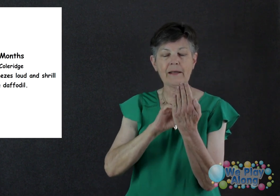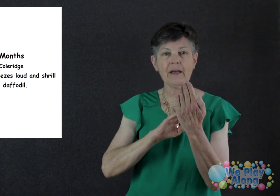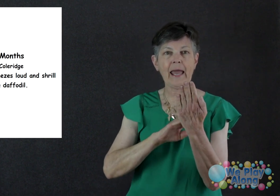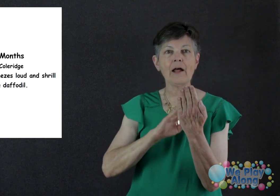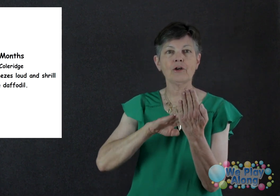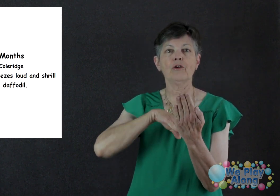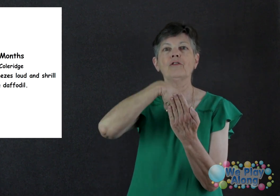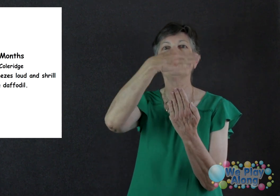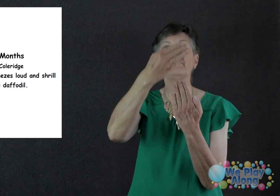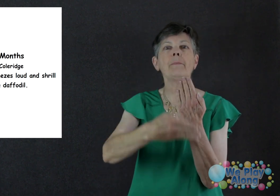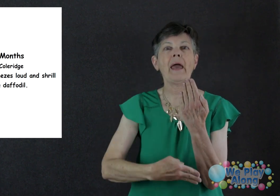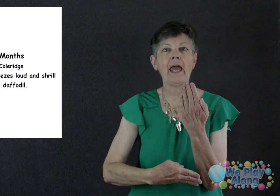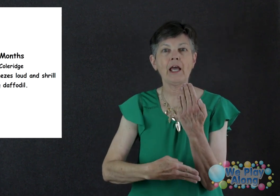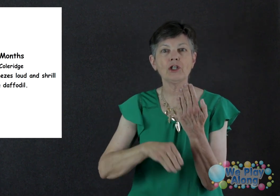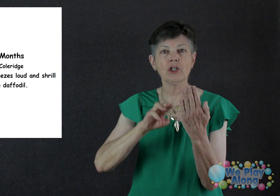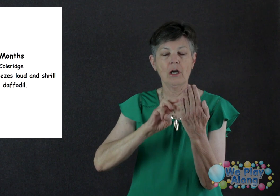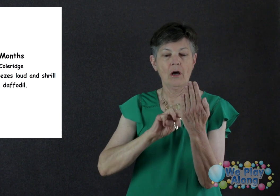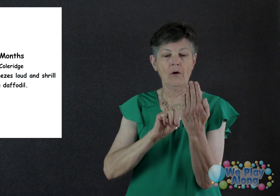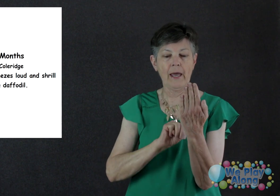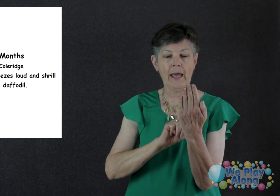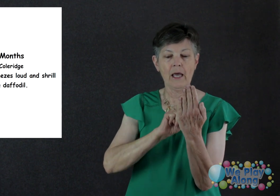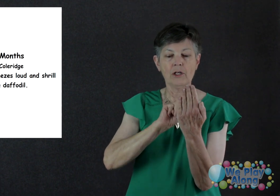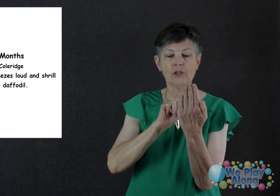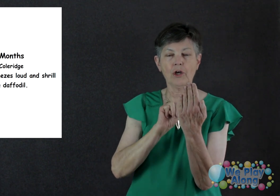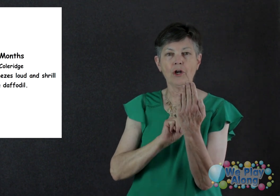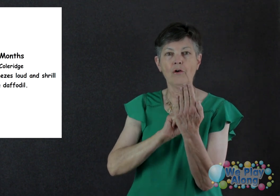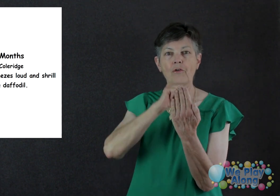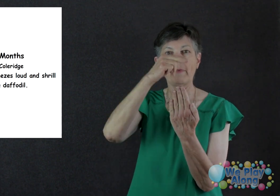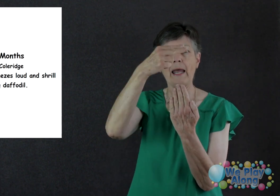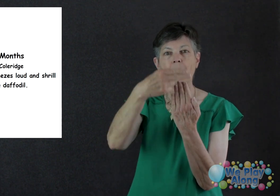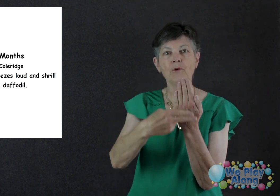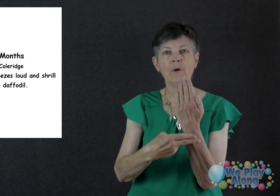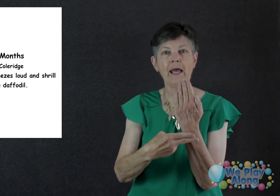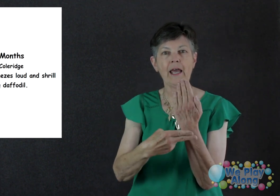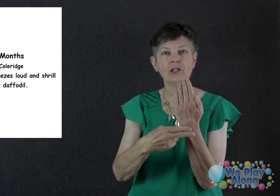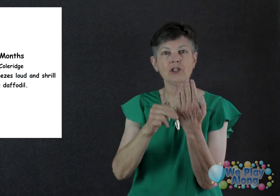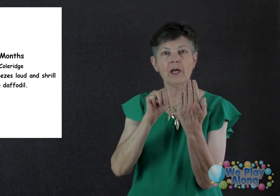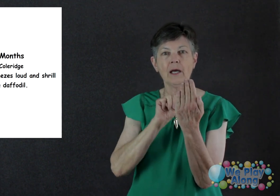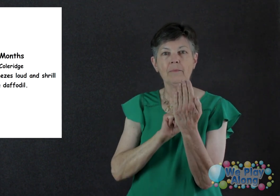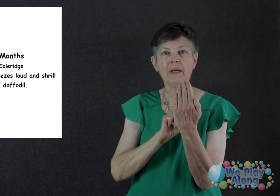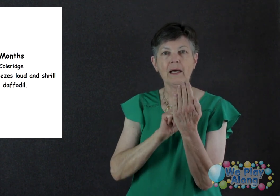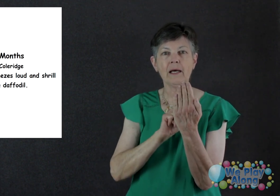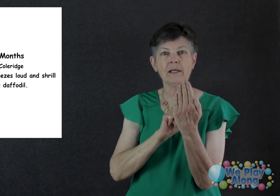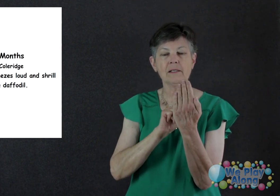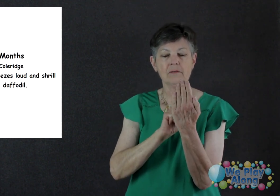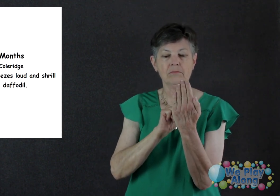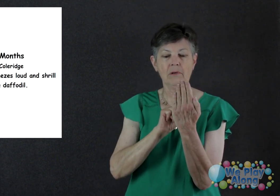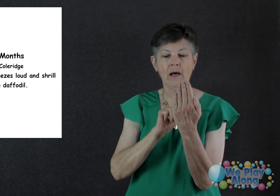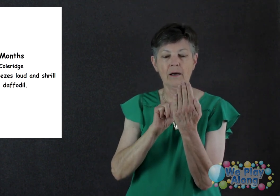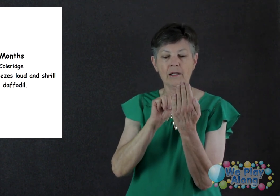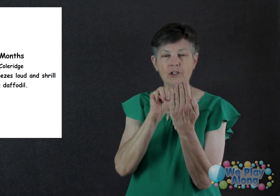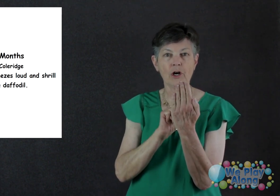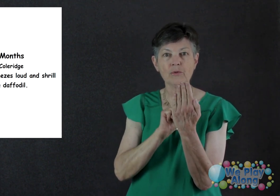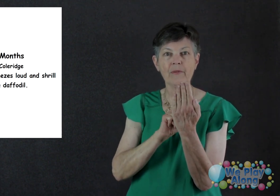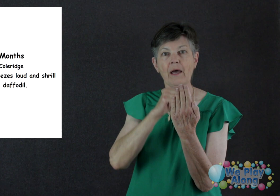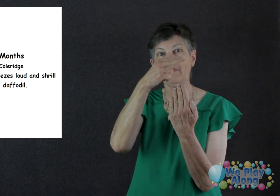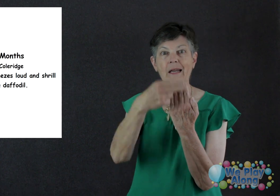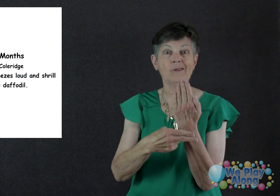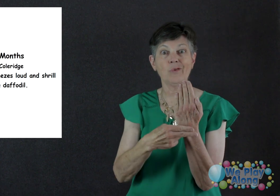the calendar. You're flipping the page, okay? So you're going to go from an M to an H because it starts with M and it ends with an